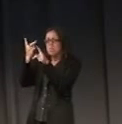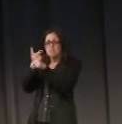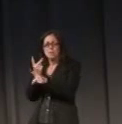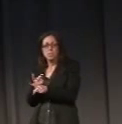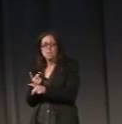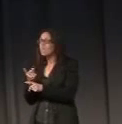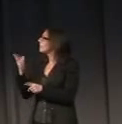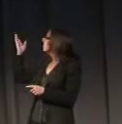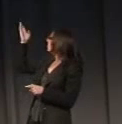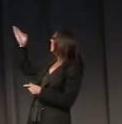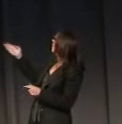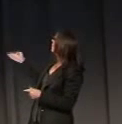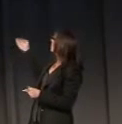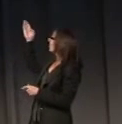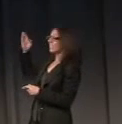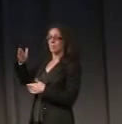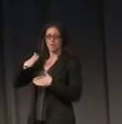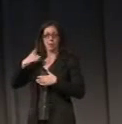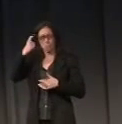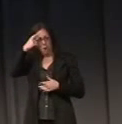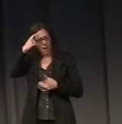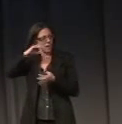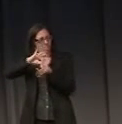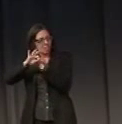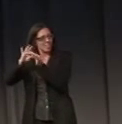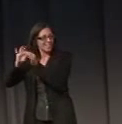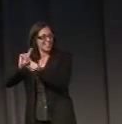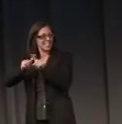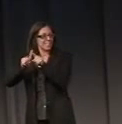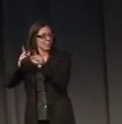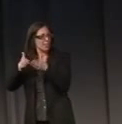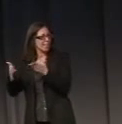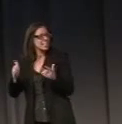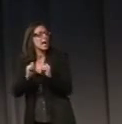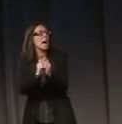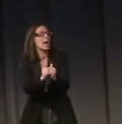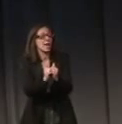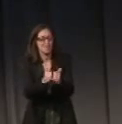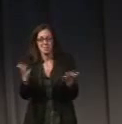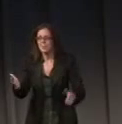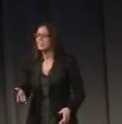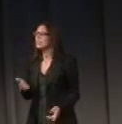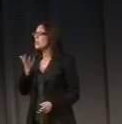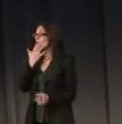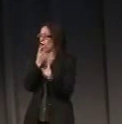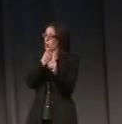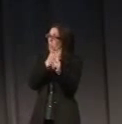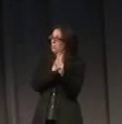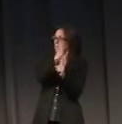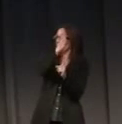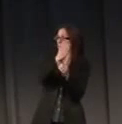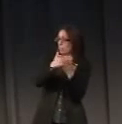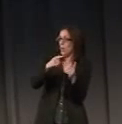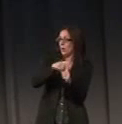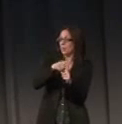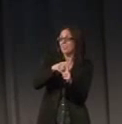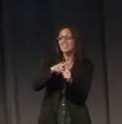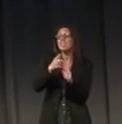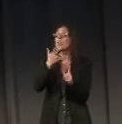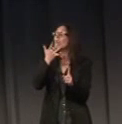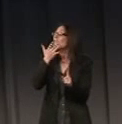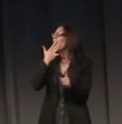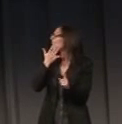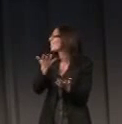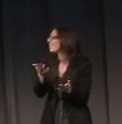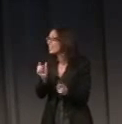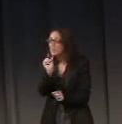all of these other things. So color is one little piece, but I think actually it's not a big enough term. As we discover